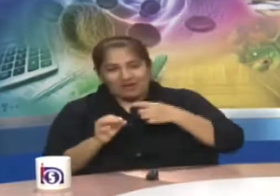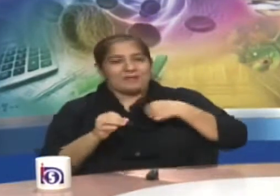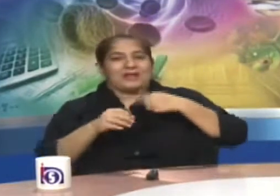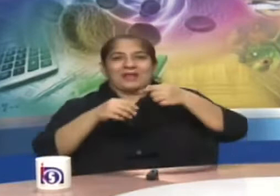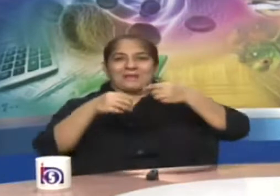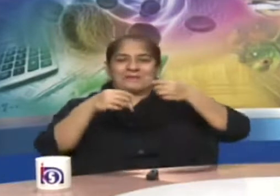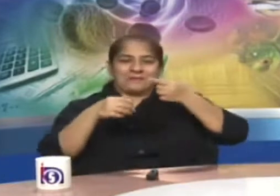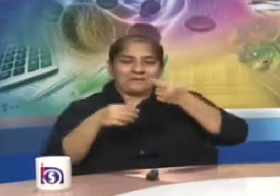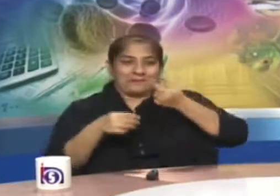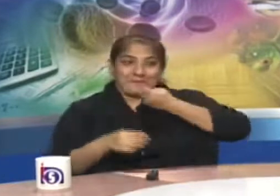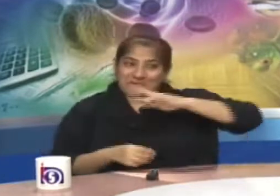bill.